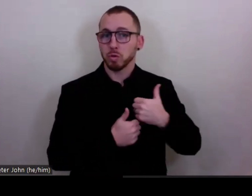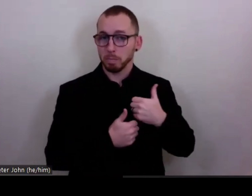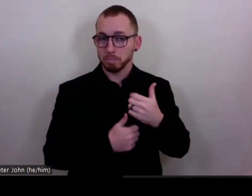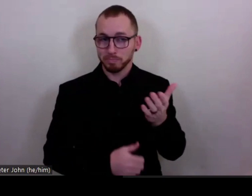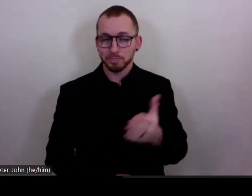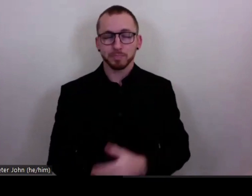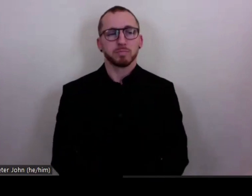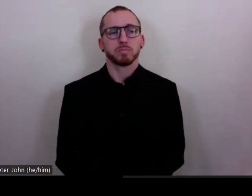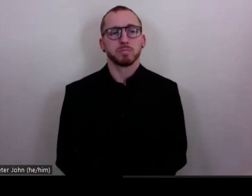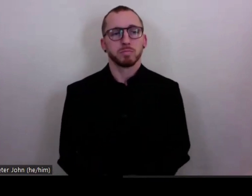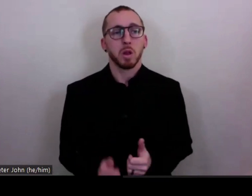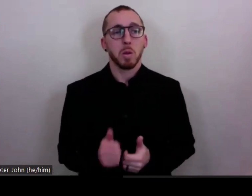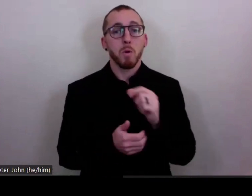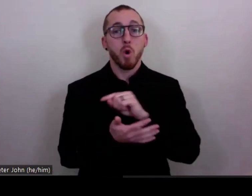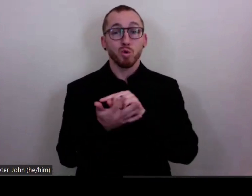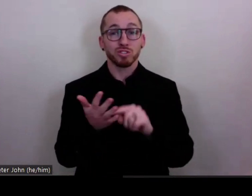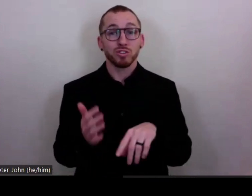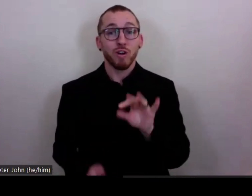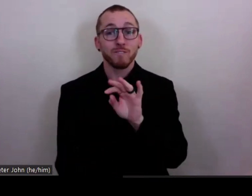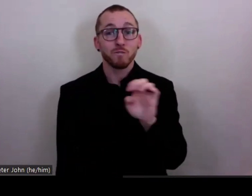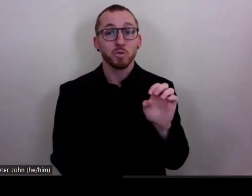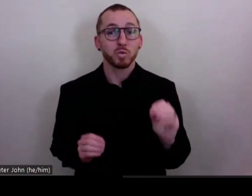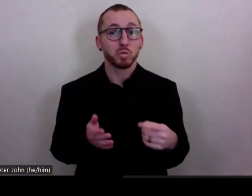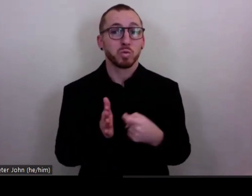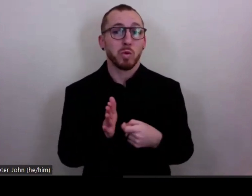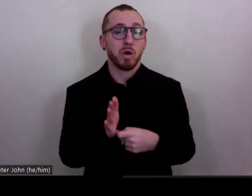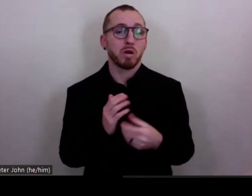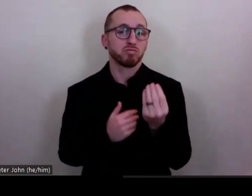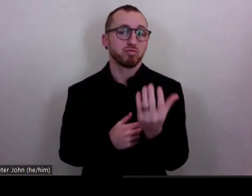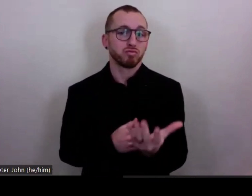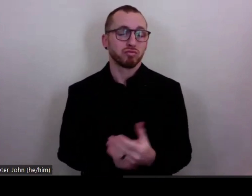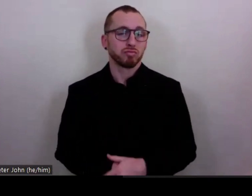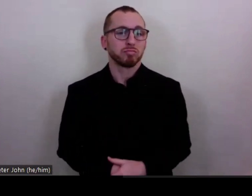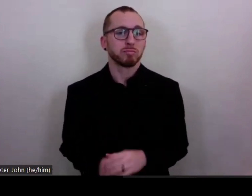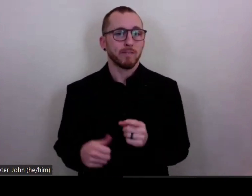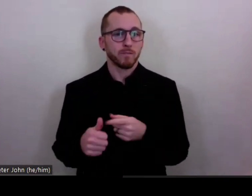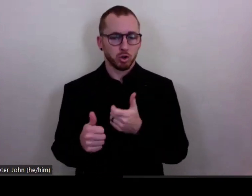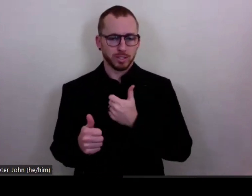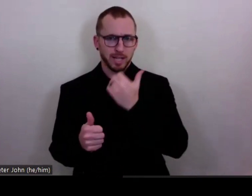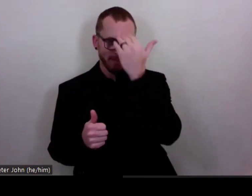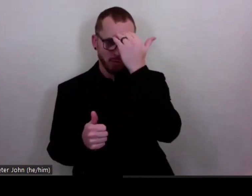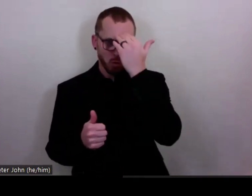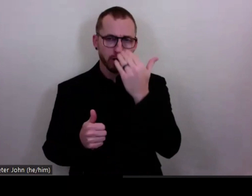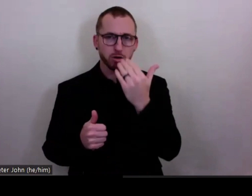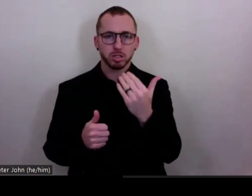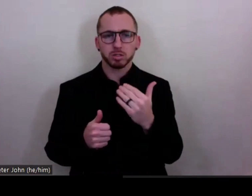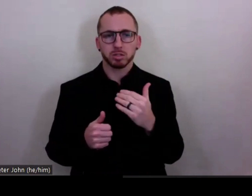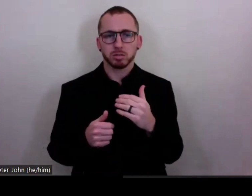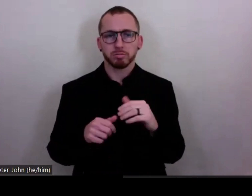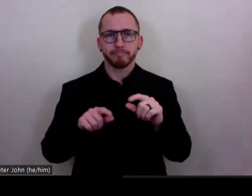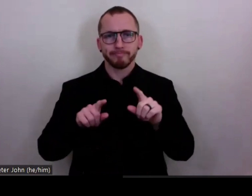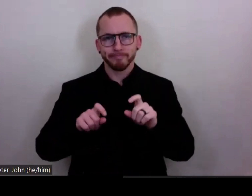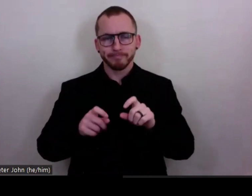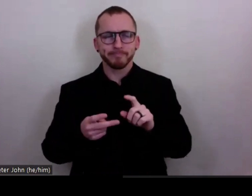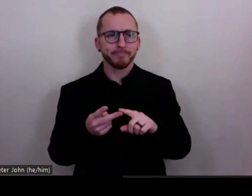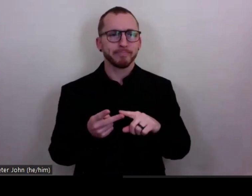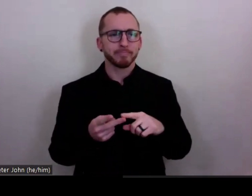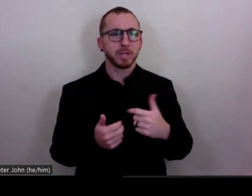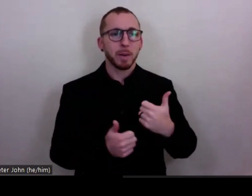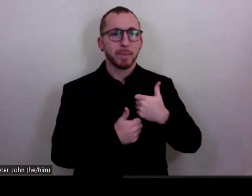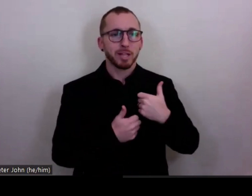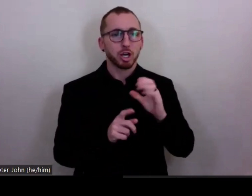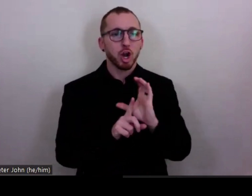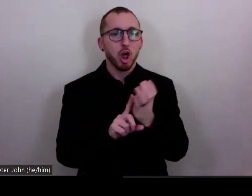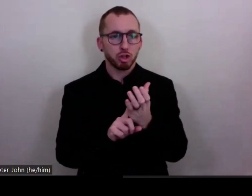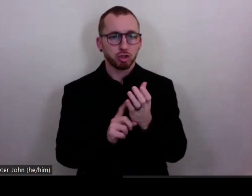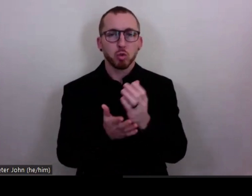Most of these are free. So the first one, the self-awareness exercise, the military cultural course